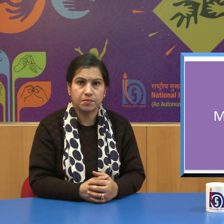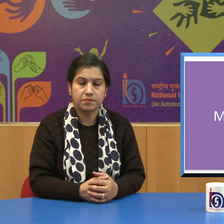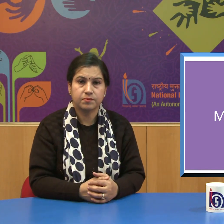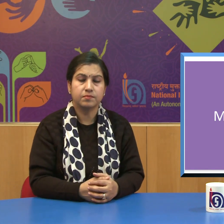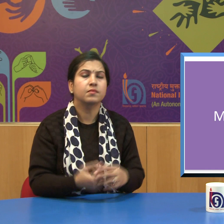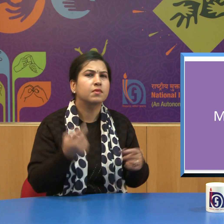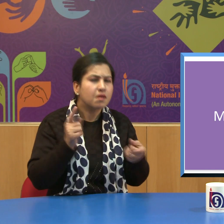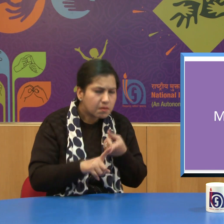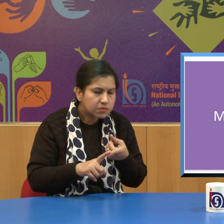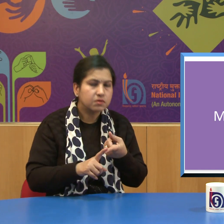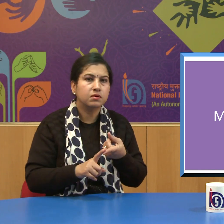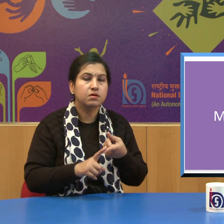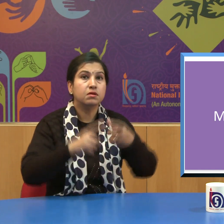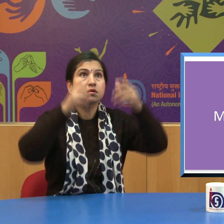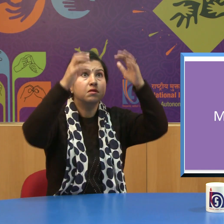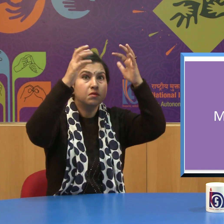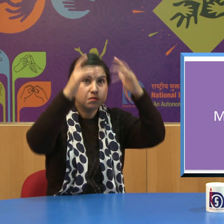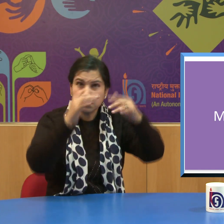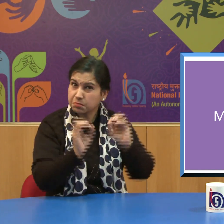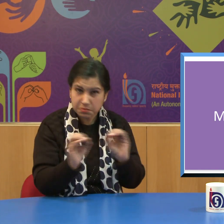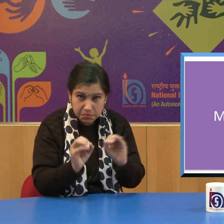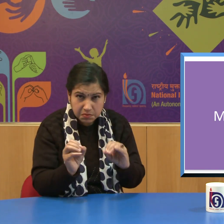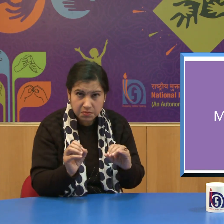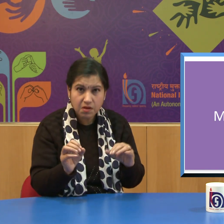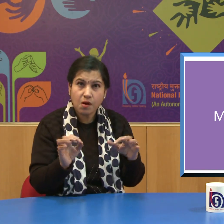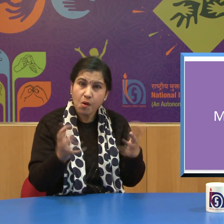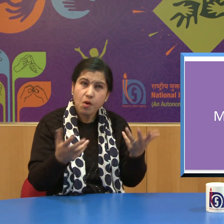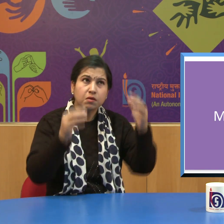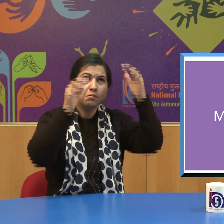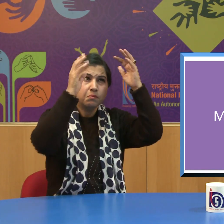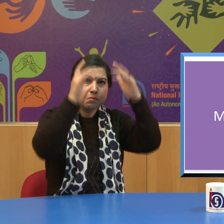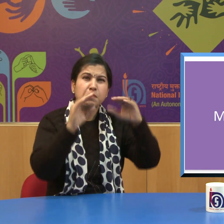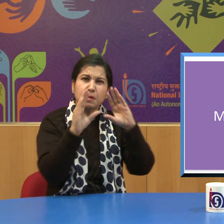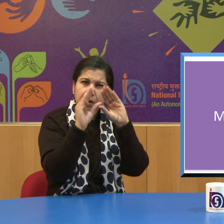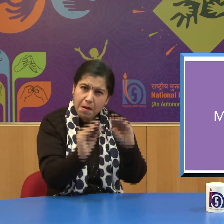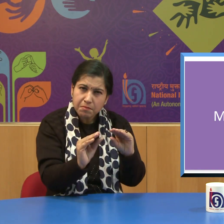During those years when there was good rainfall,